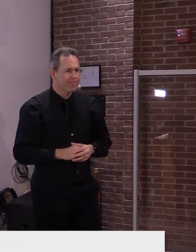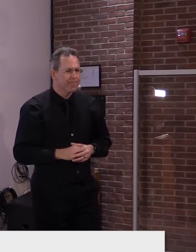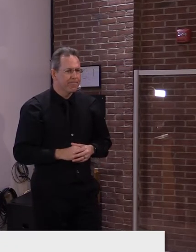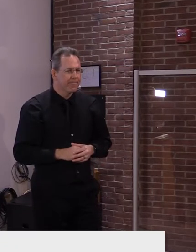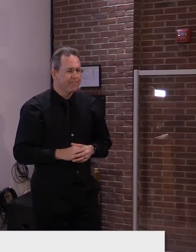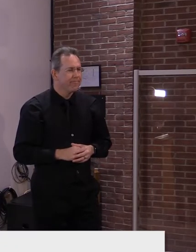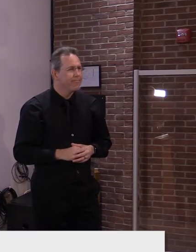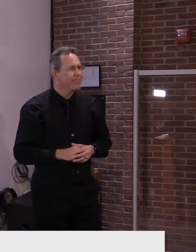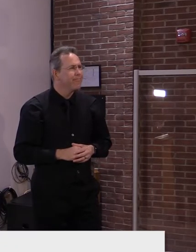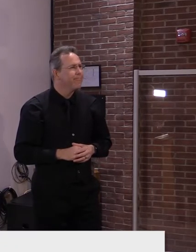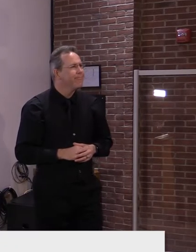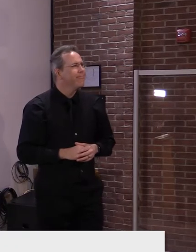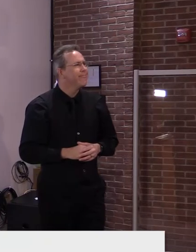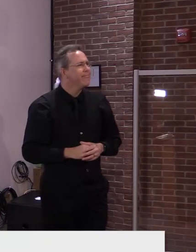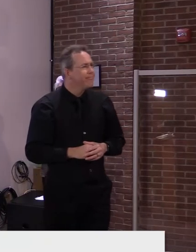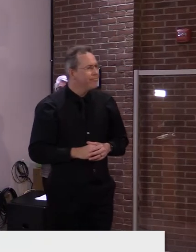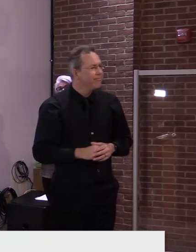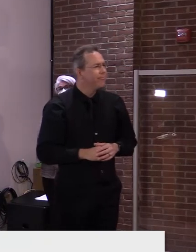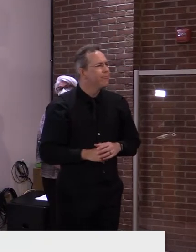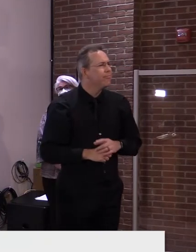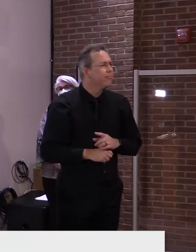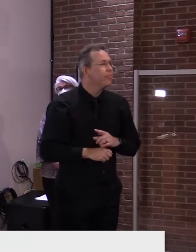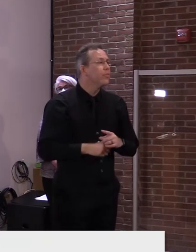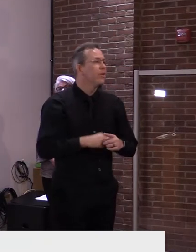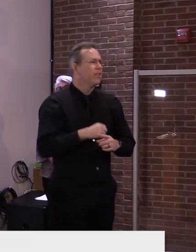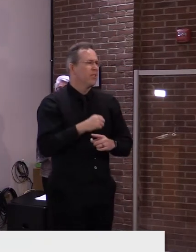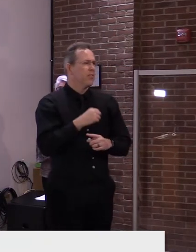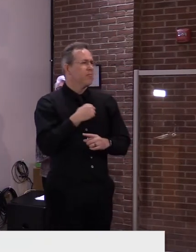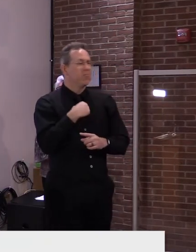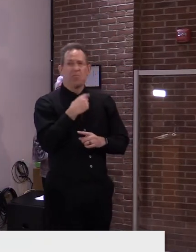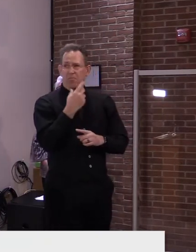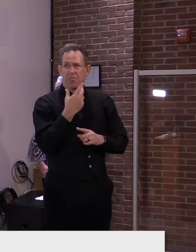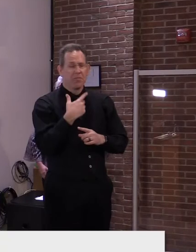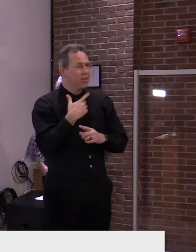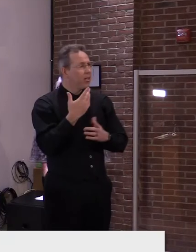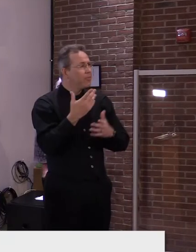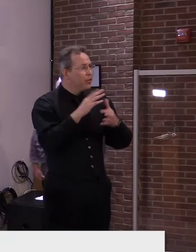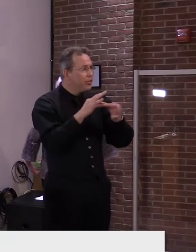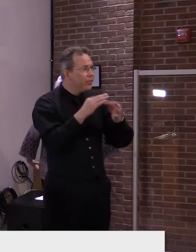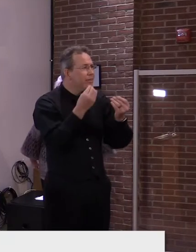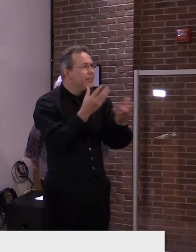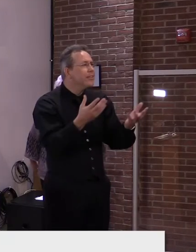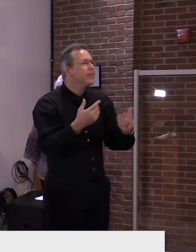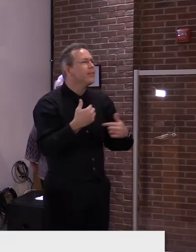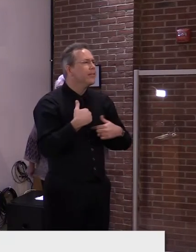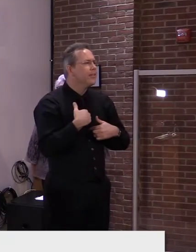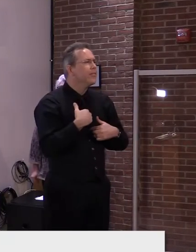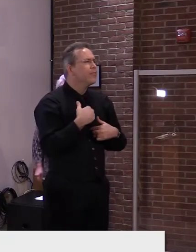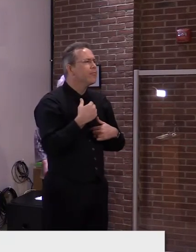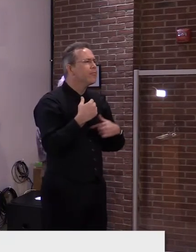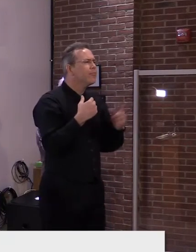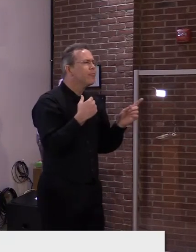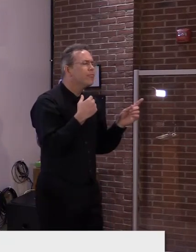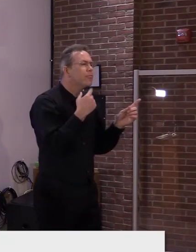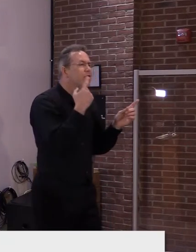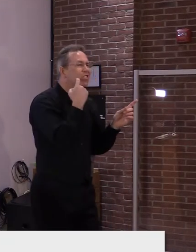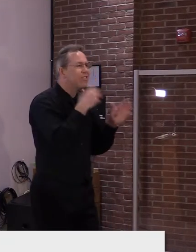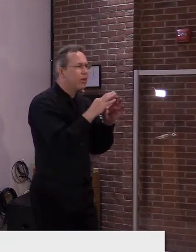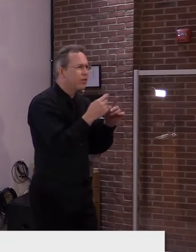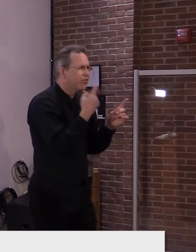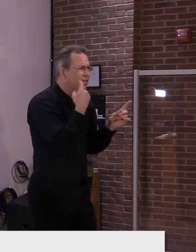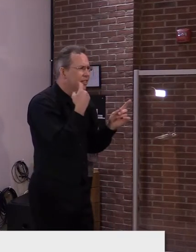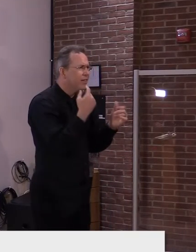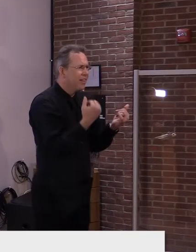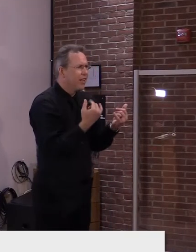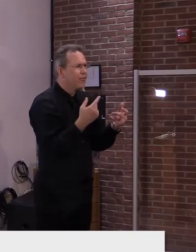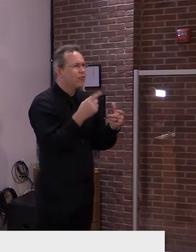I did find on our most recent weekly update, since kids have come up as a big part of the conversation today, At